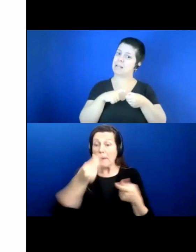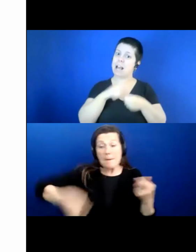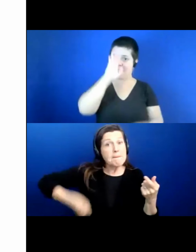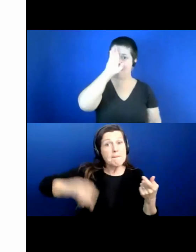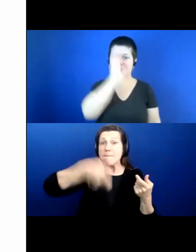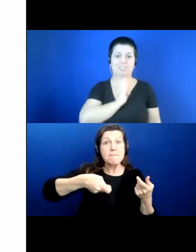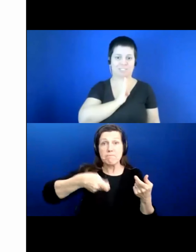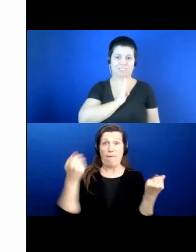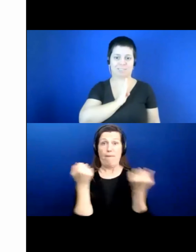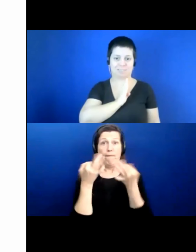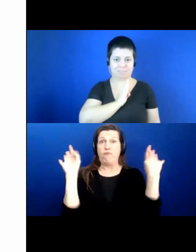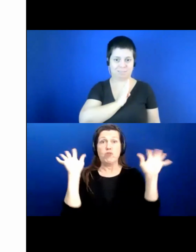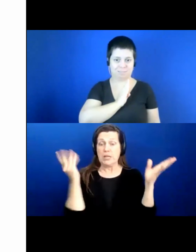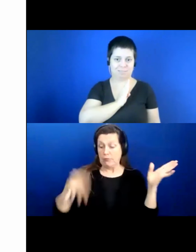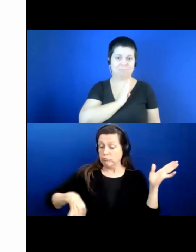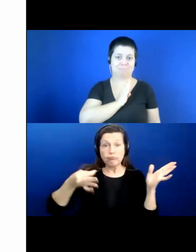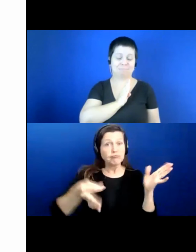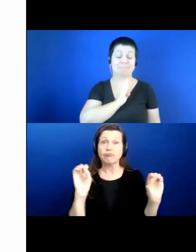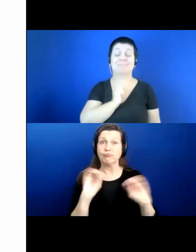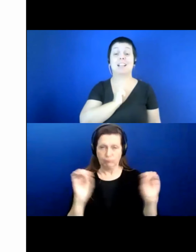can find all the information on